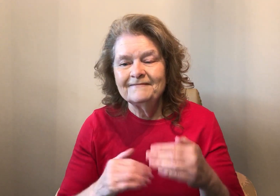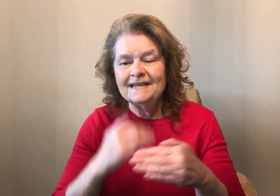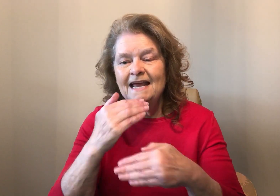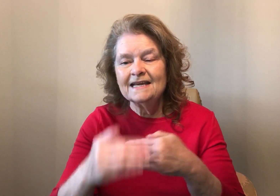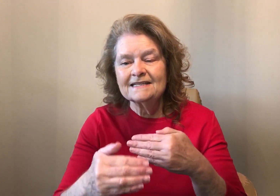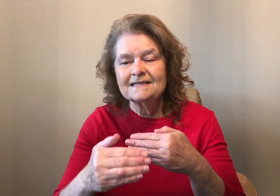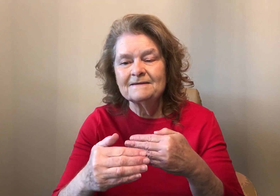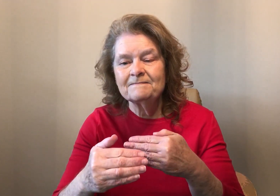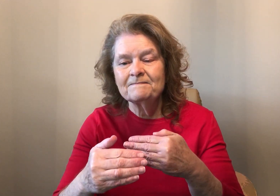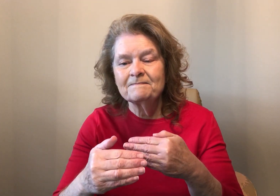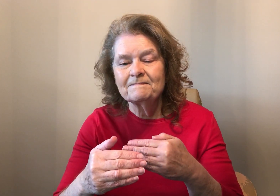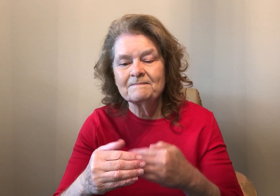Next.